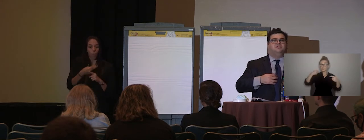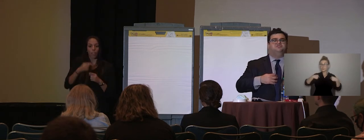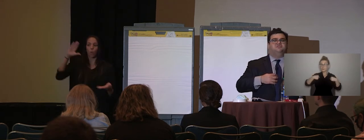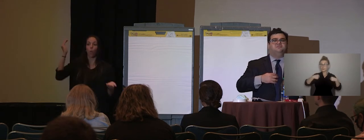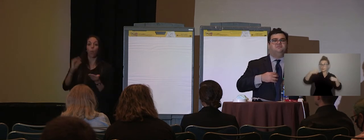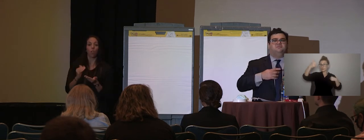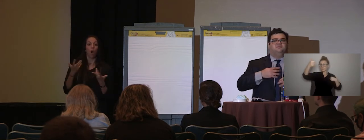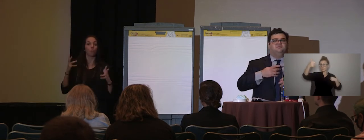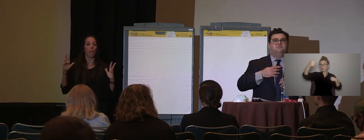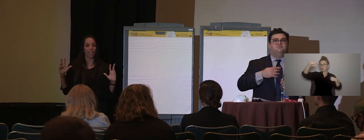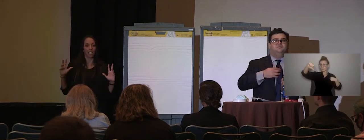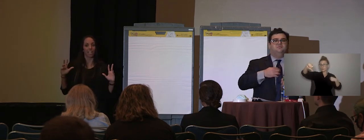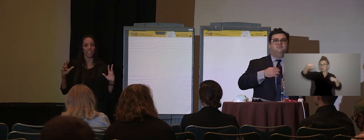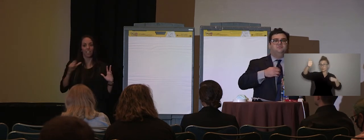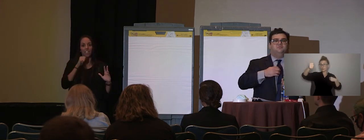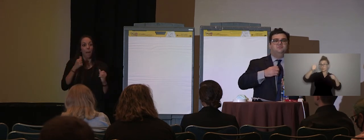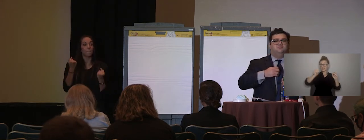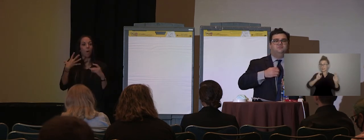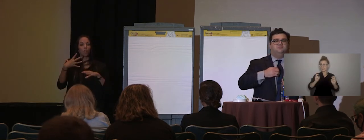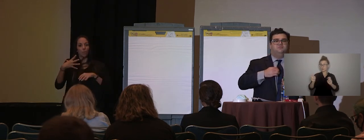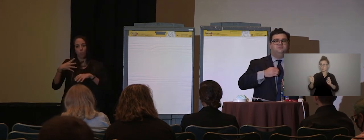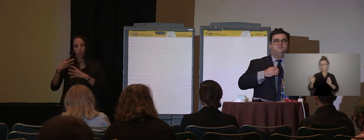dropped. Any issues?